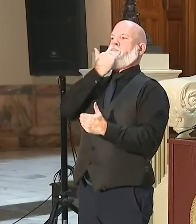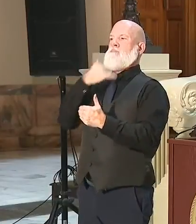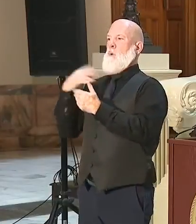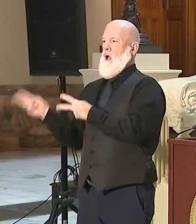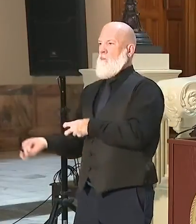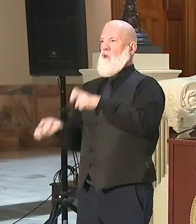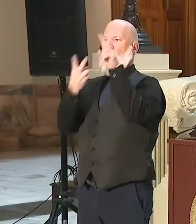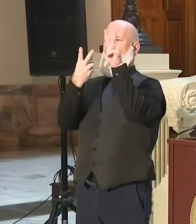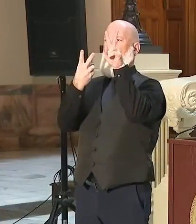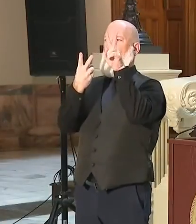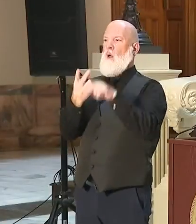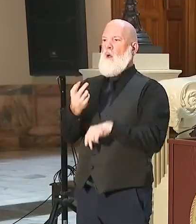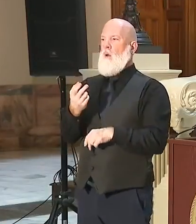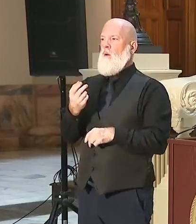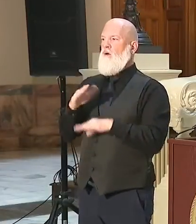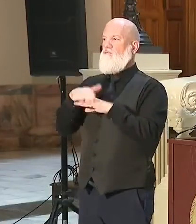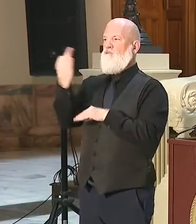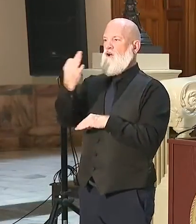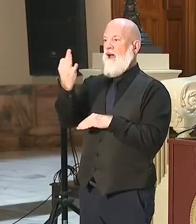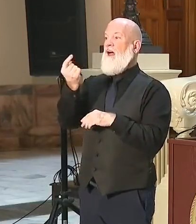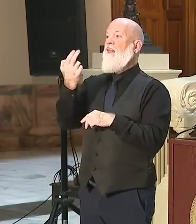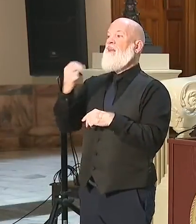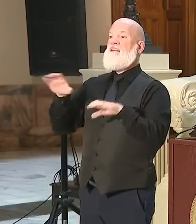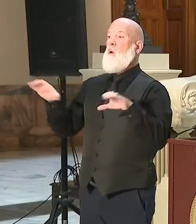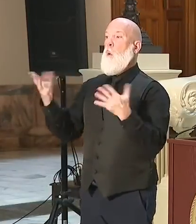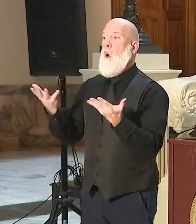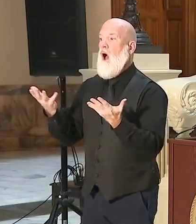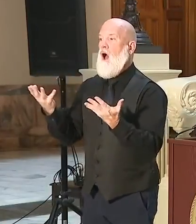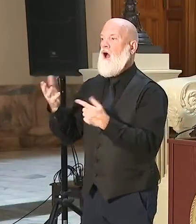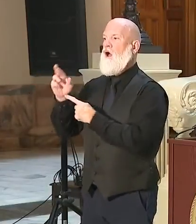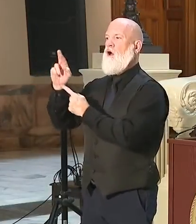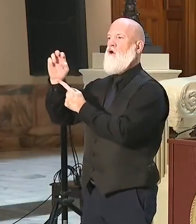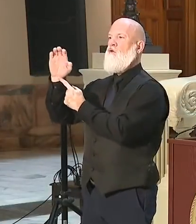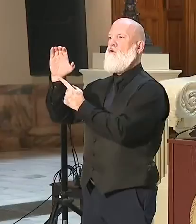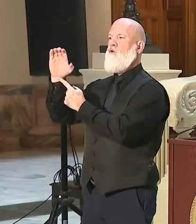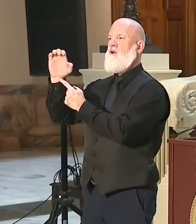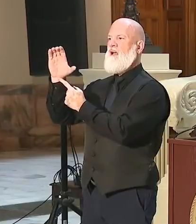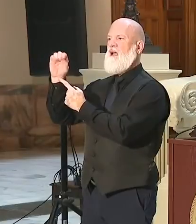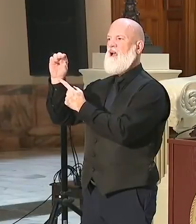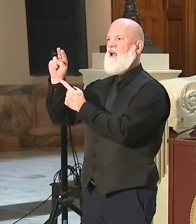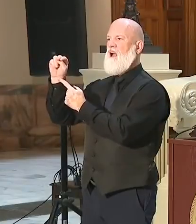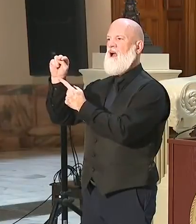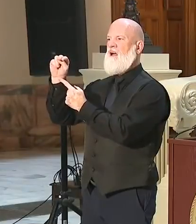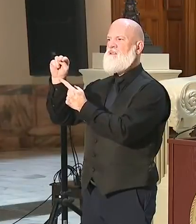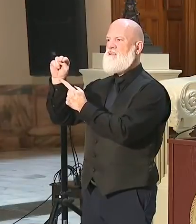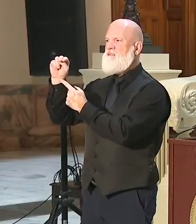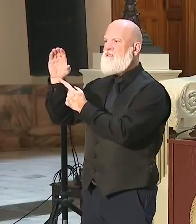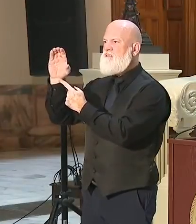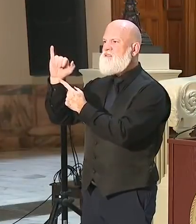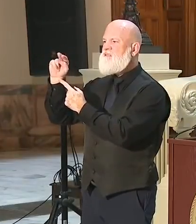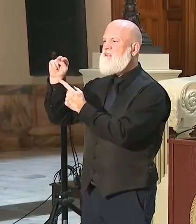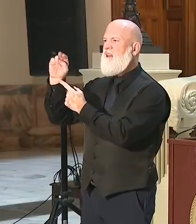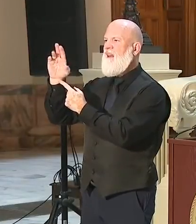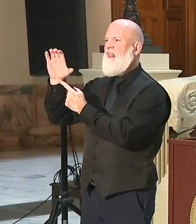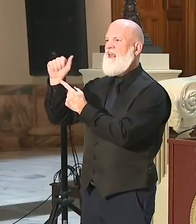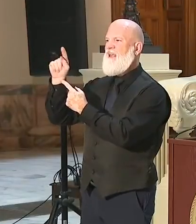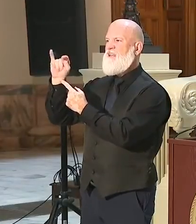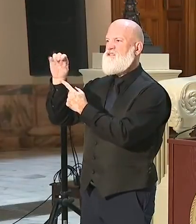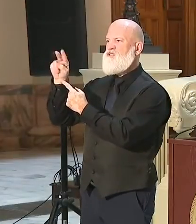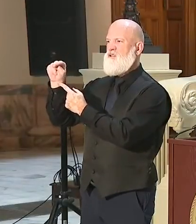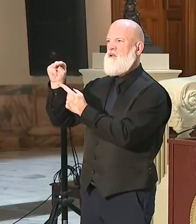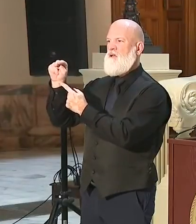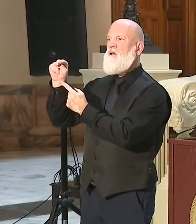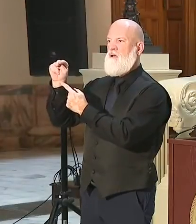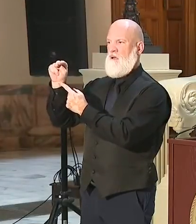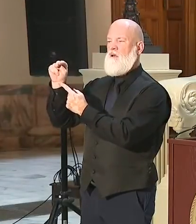then did the reconciliation after. In general, when you're about to tell the world these are the numbers, when everybody around the world and the country is